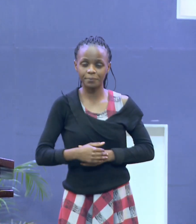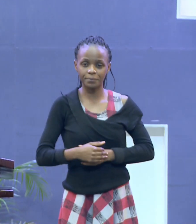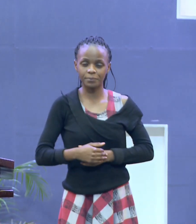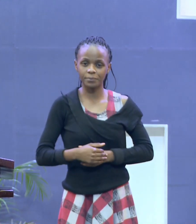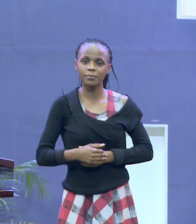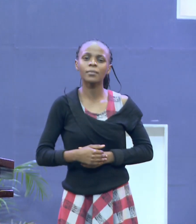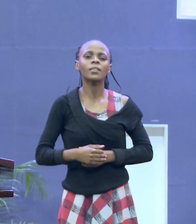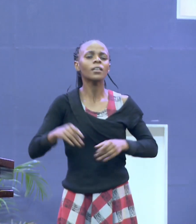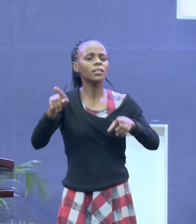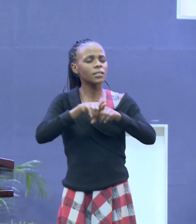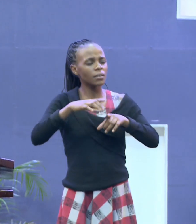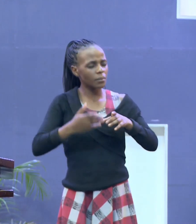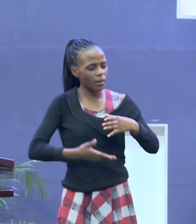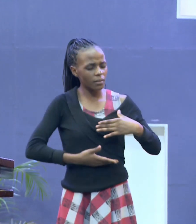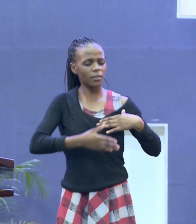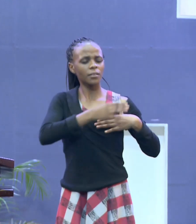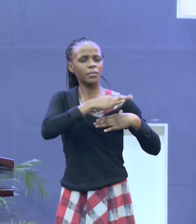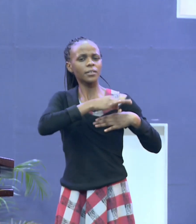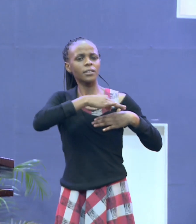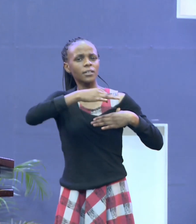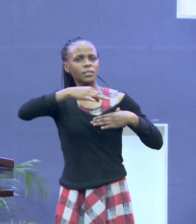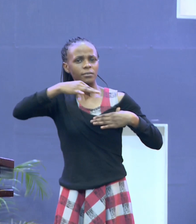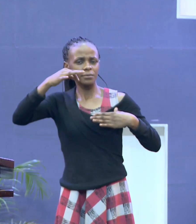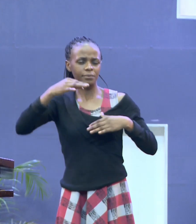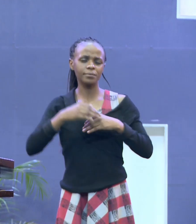flesh. Ngagulina meme. That has a soul.